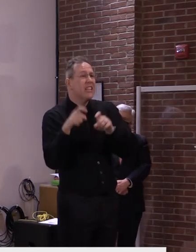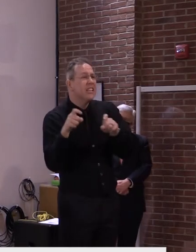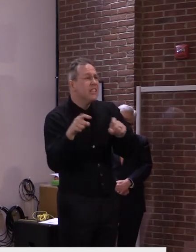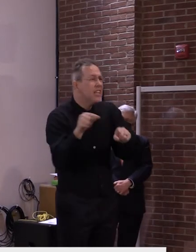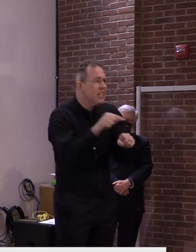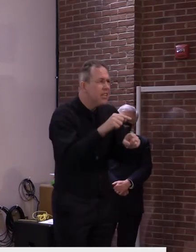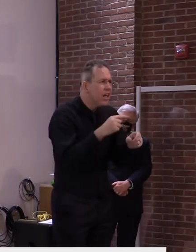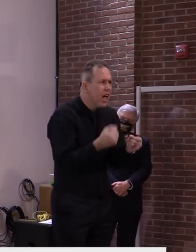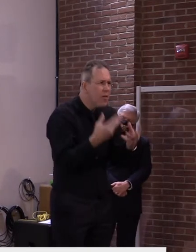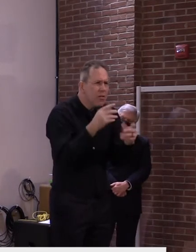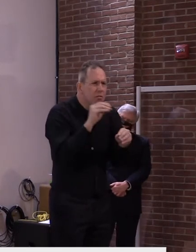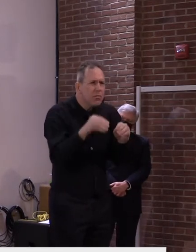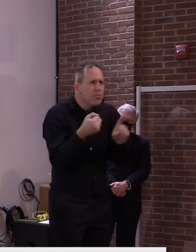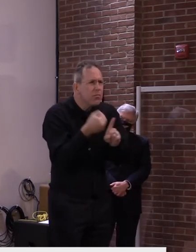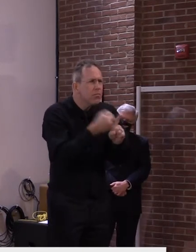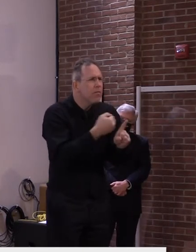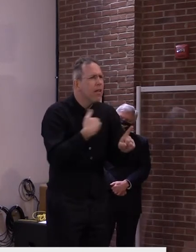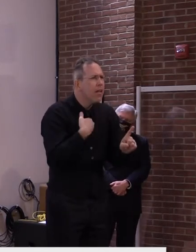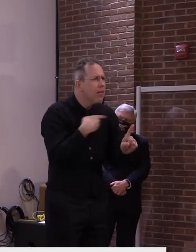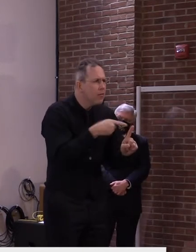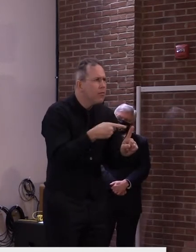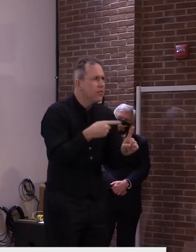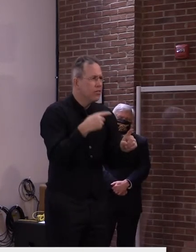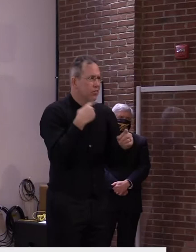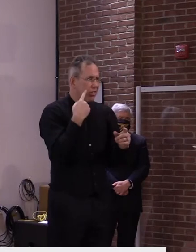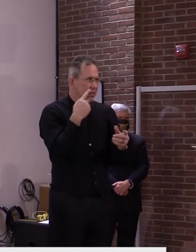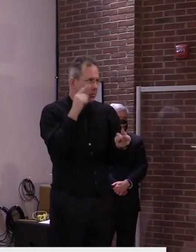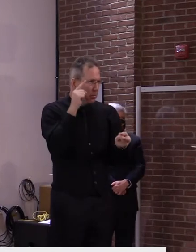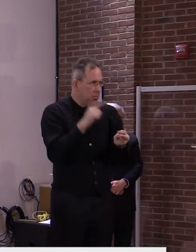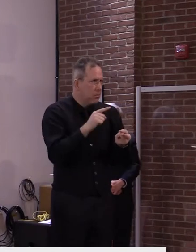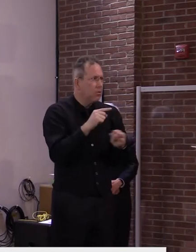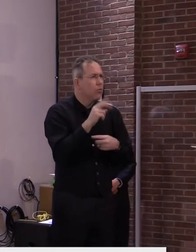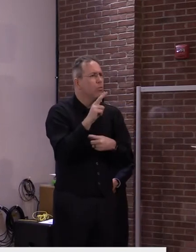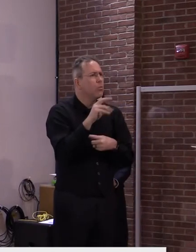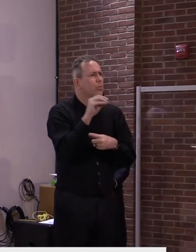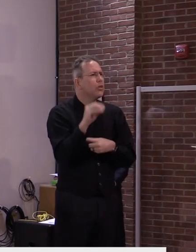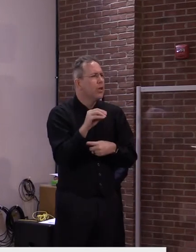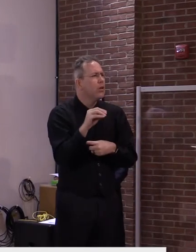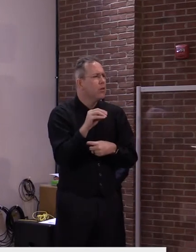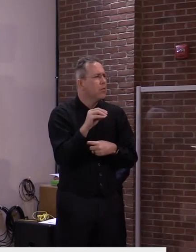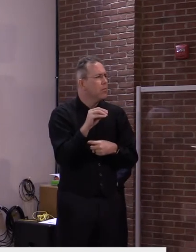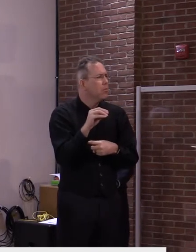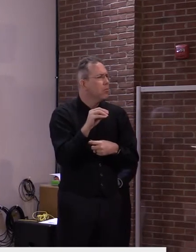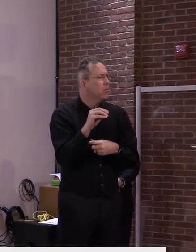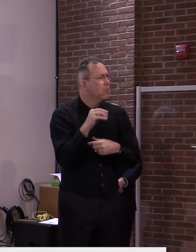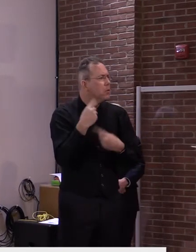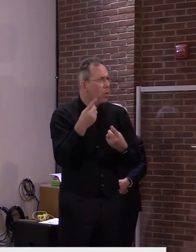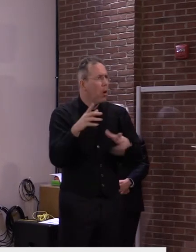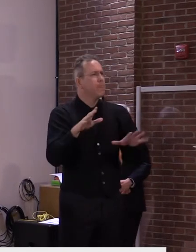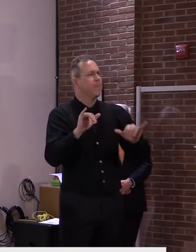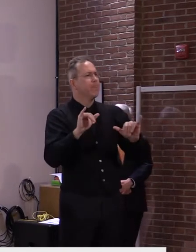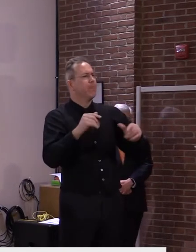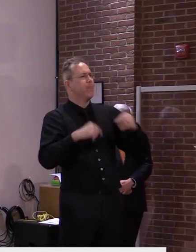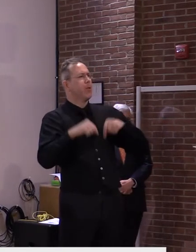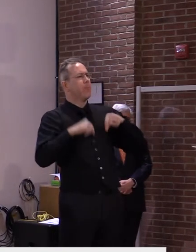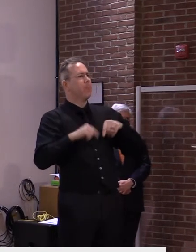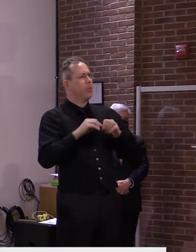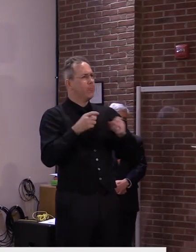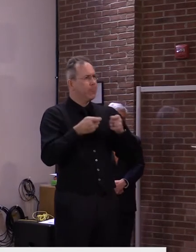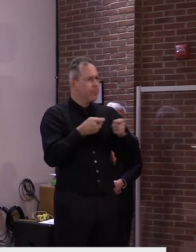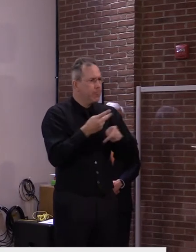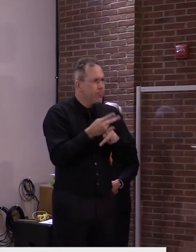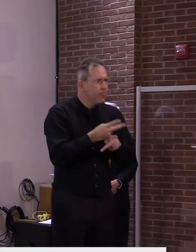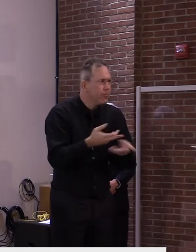number of hospitalizations has minimally gone down to 57, with 11 in the ICU. So we do need to watch those numbers